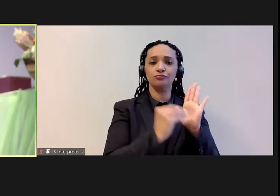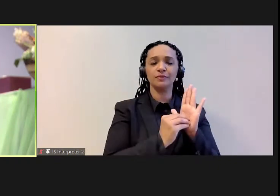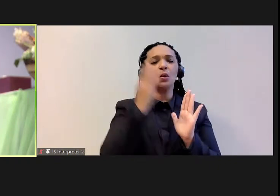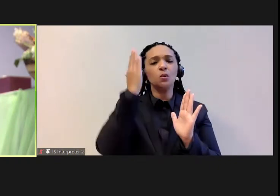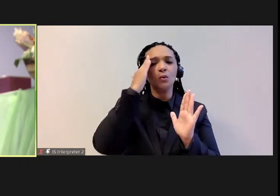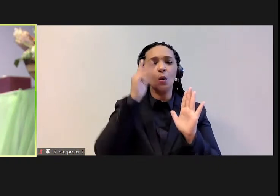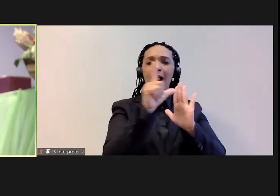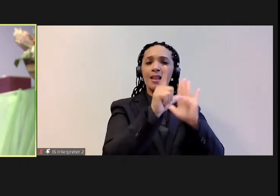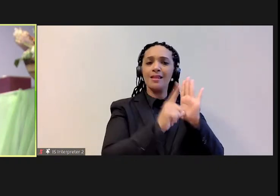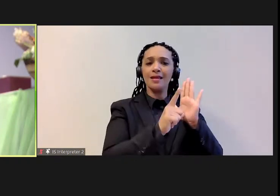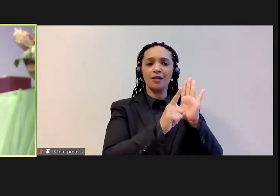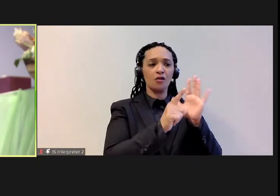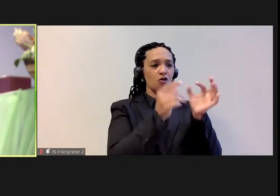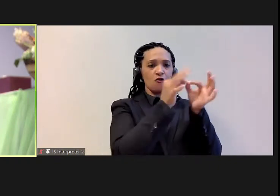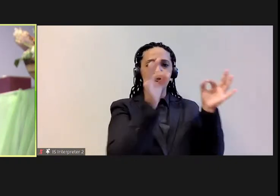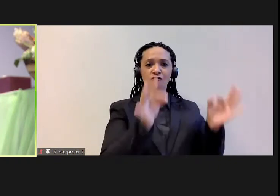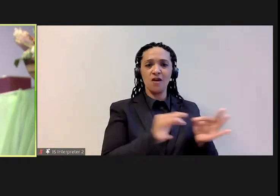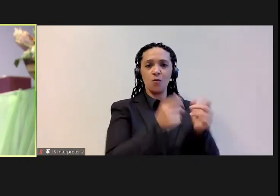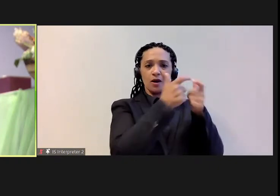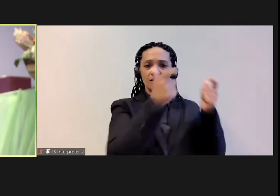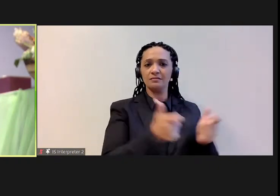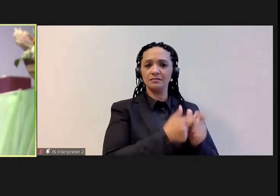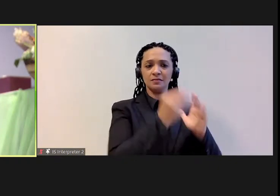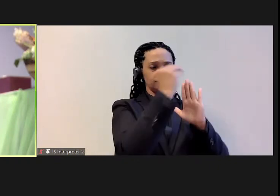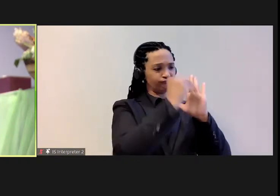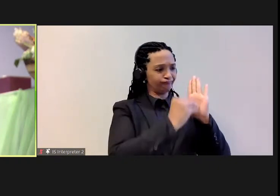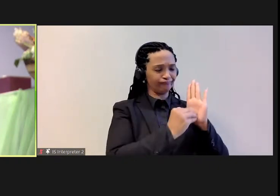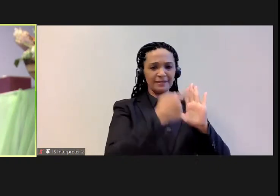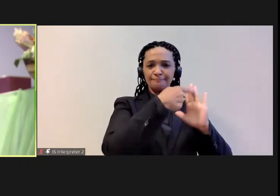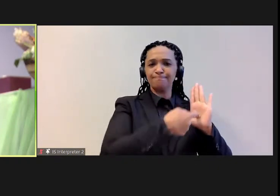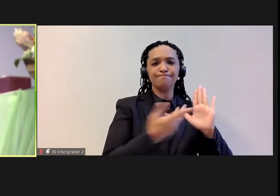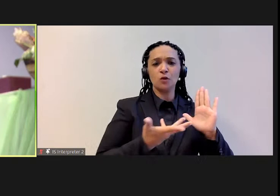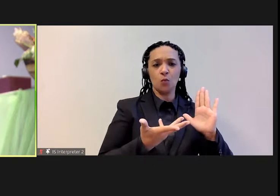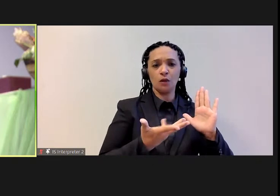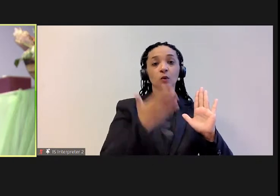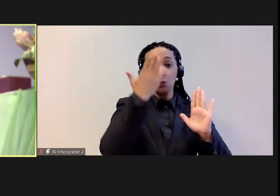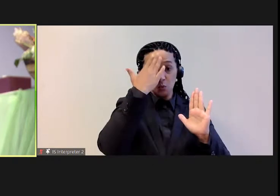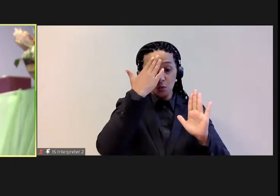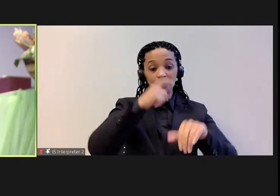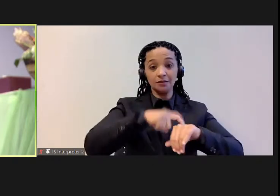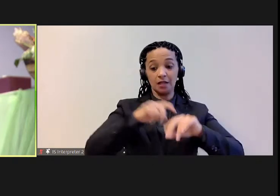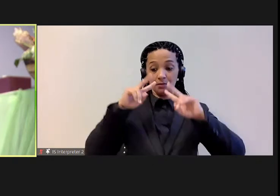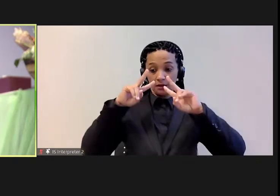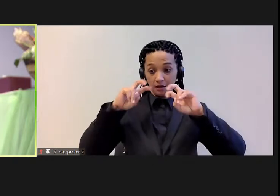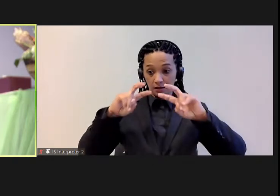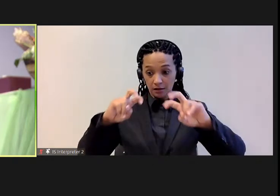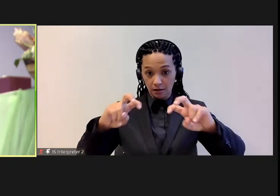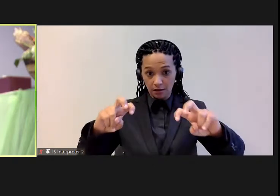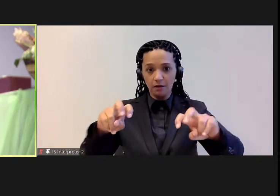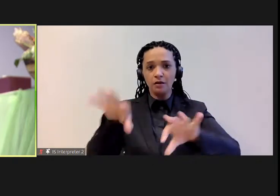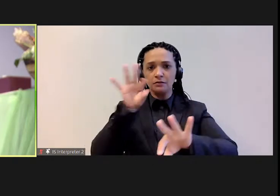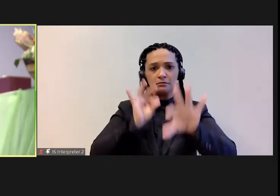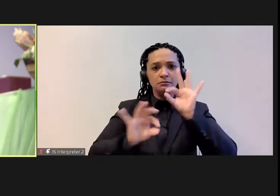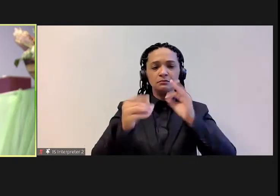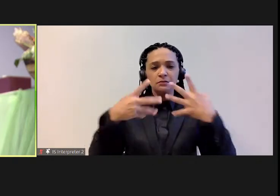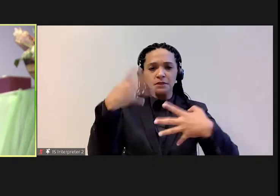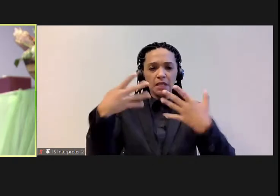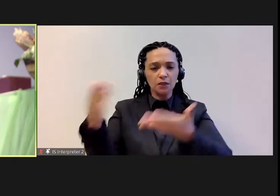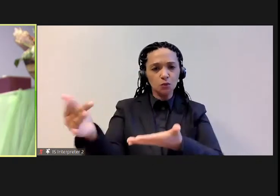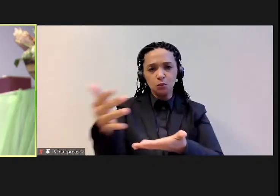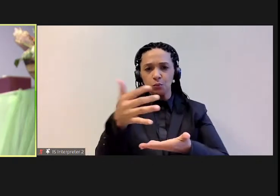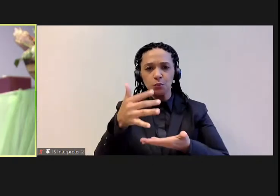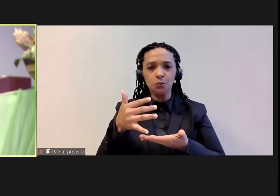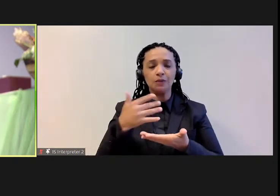around which then these types of big exercises are done and understood? And do we have to keep changing